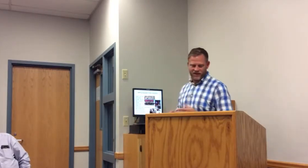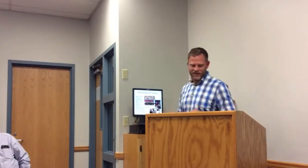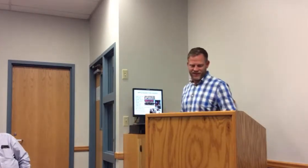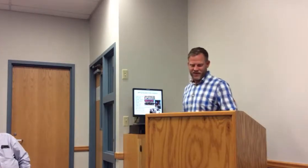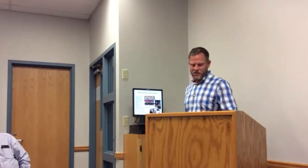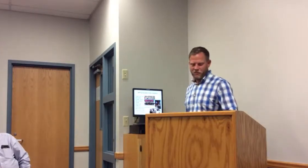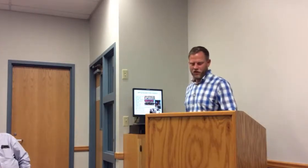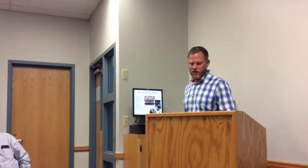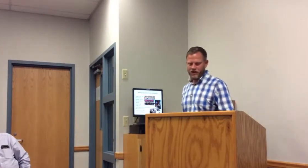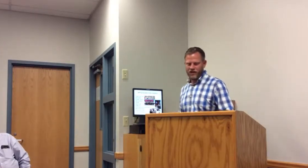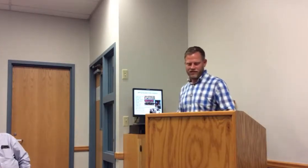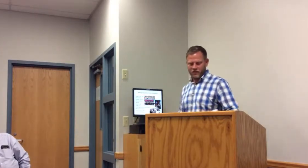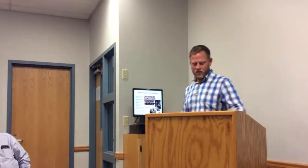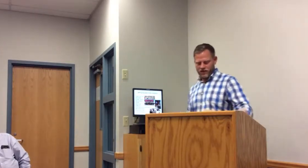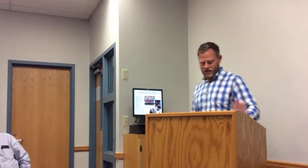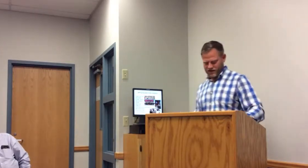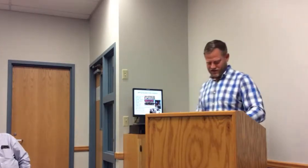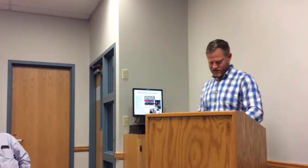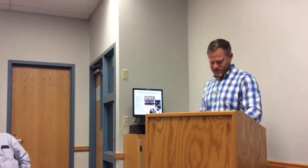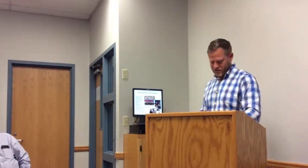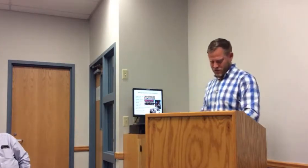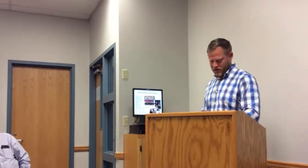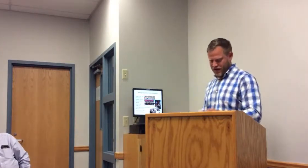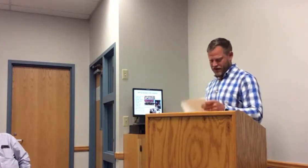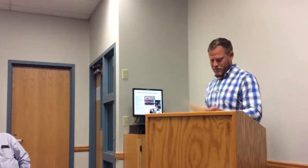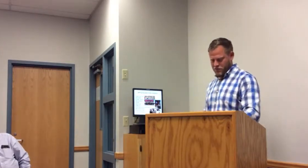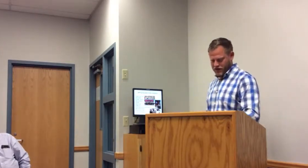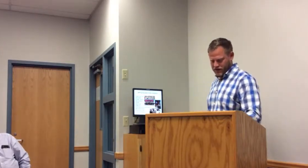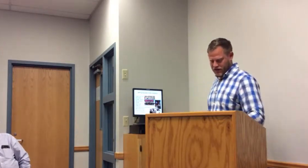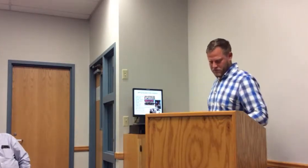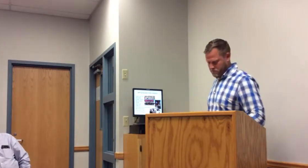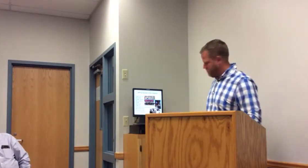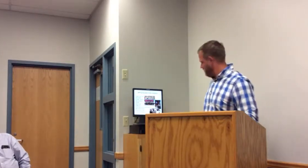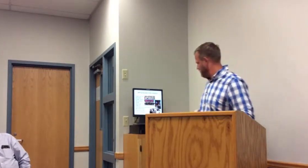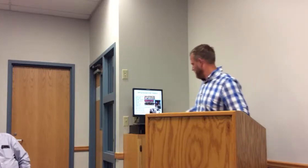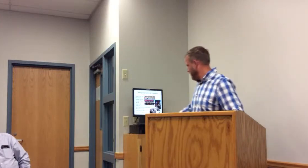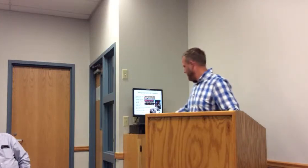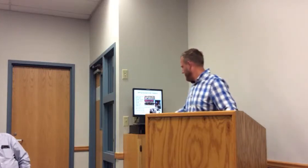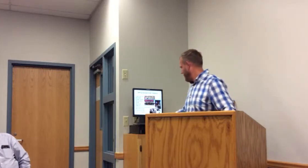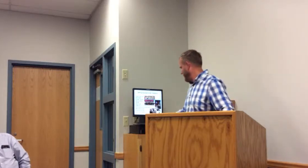up being pretty interesting what they end up picking up.